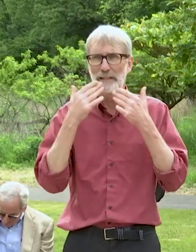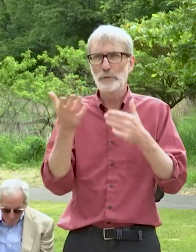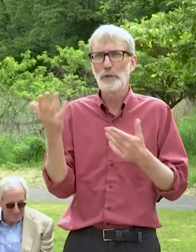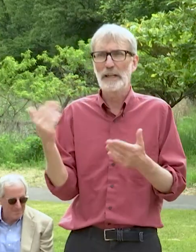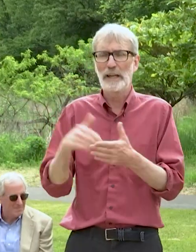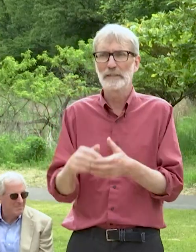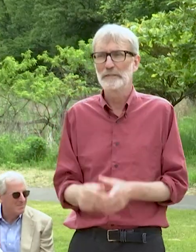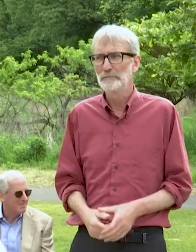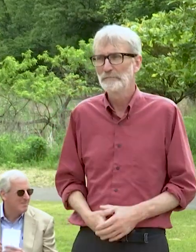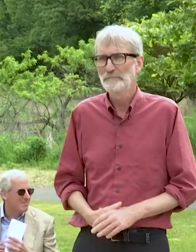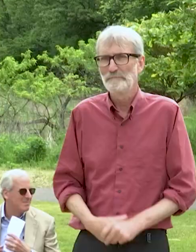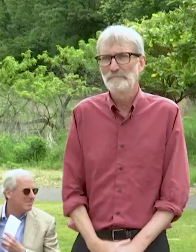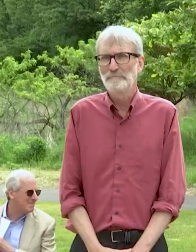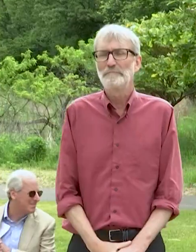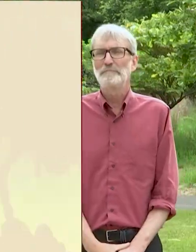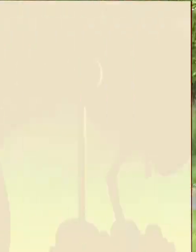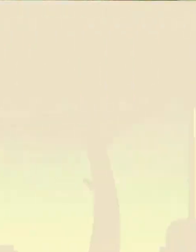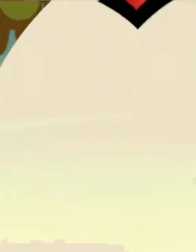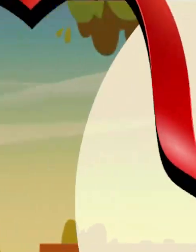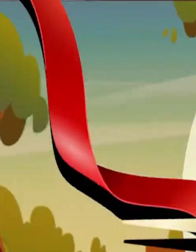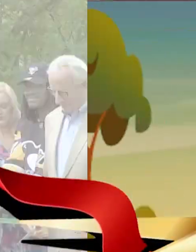again.